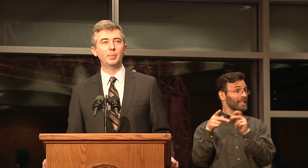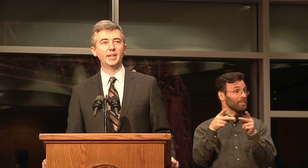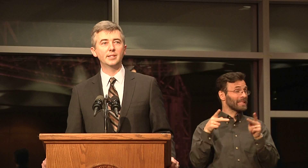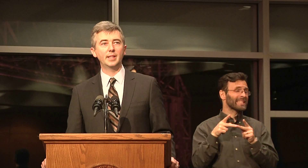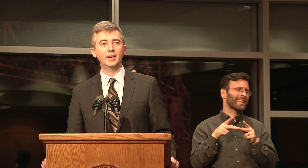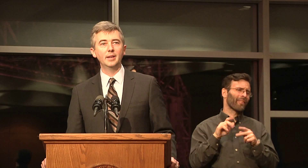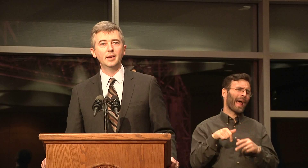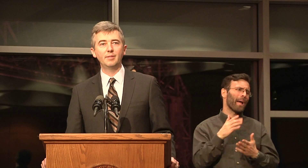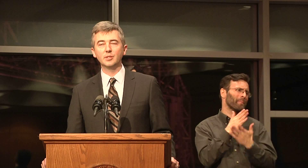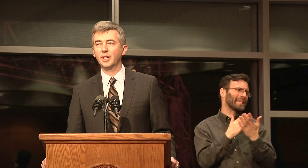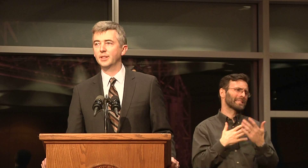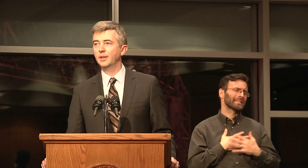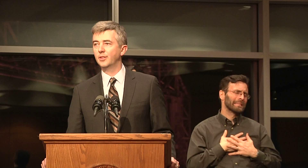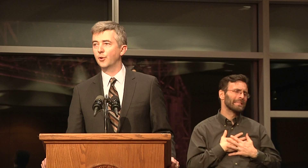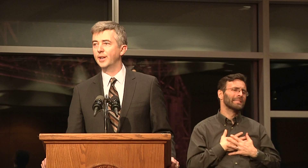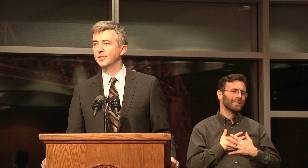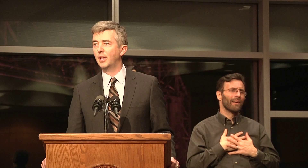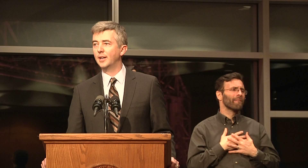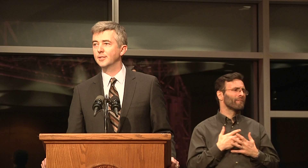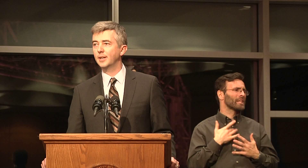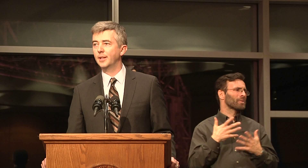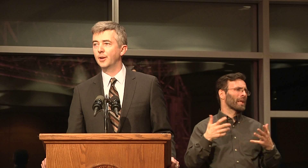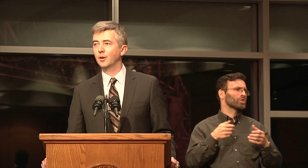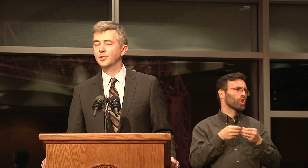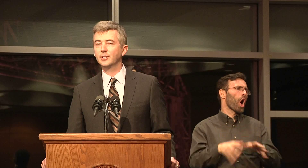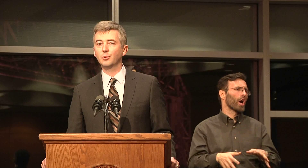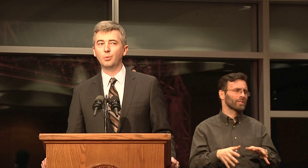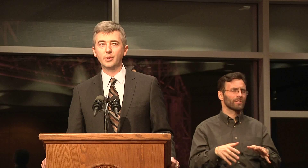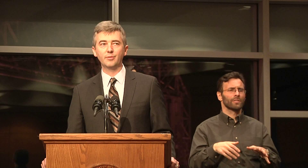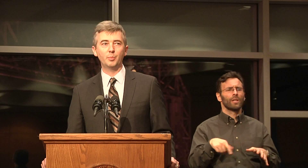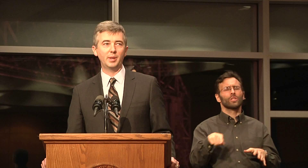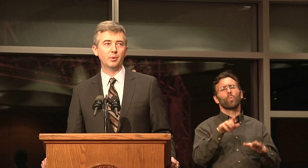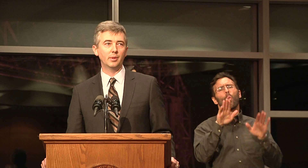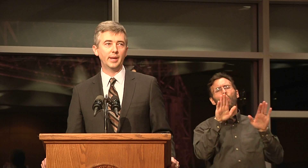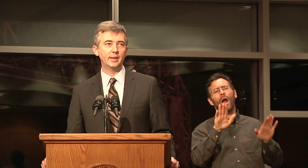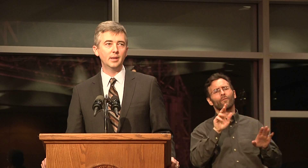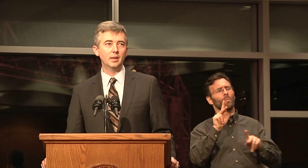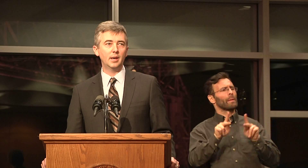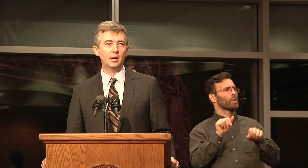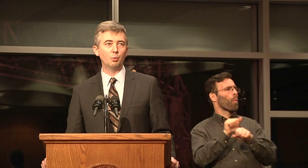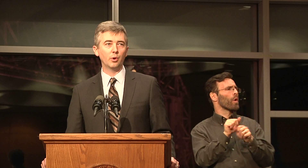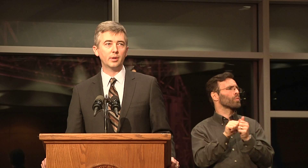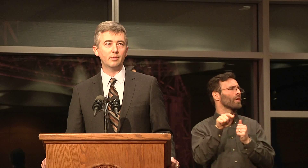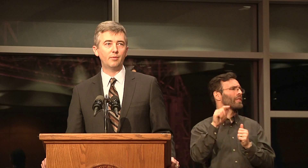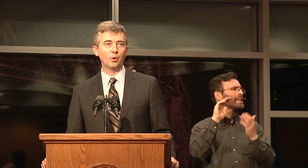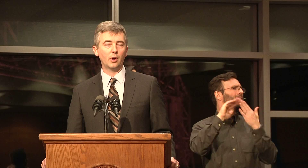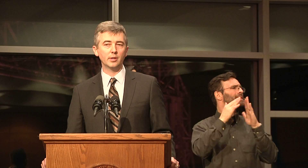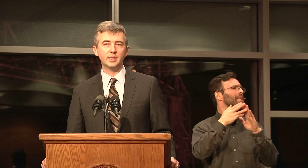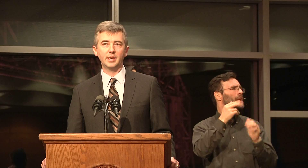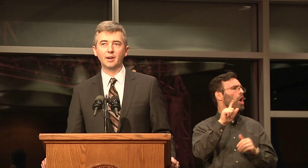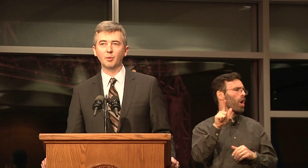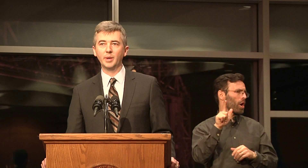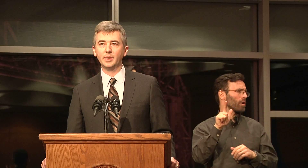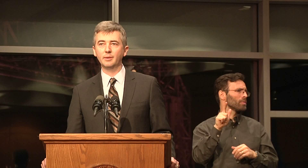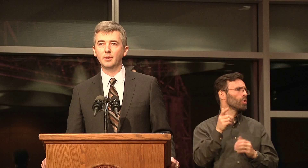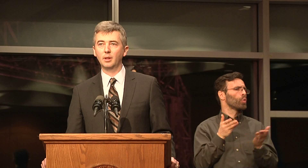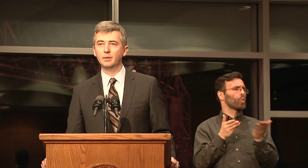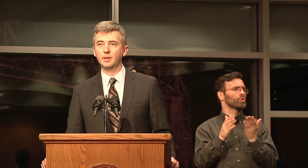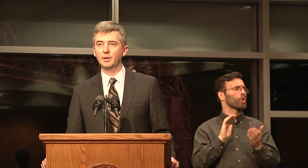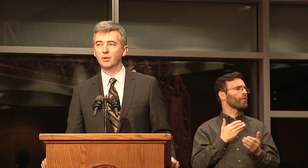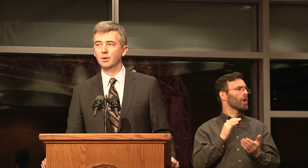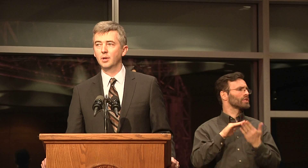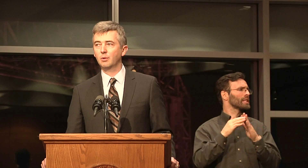that's the piece that feels like the greatest loss. There are such wonderful people that work for our city government